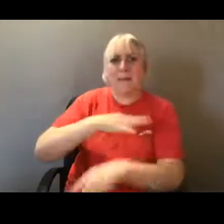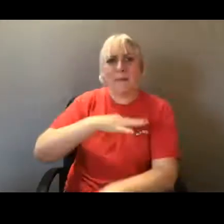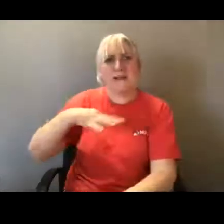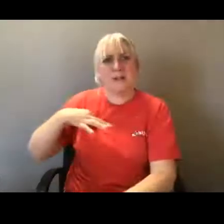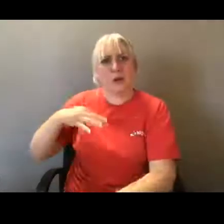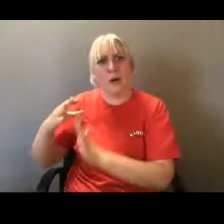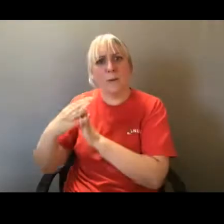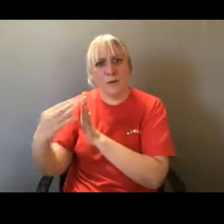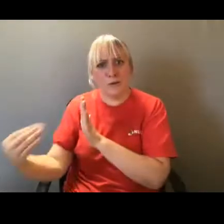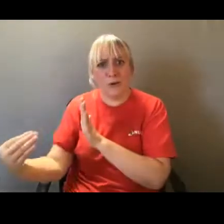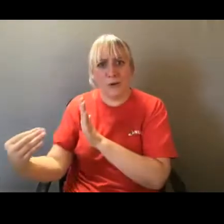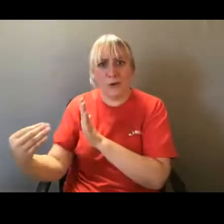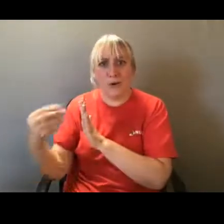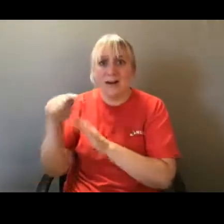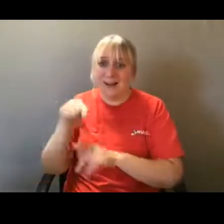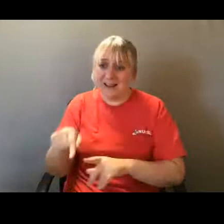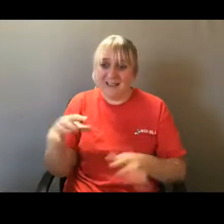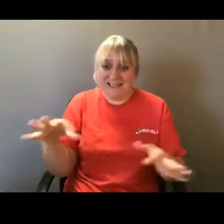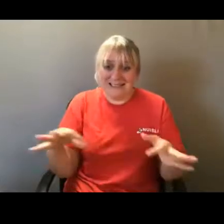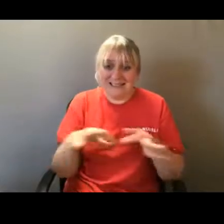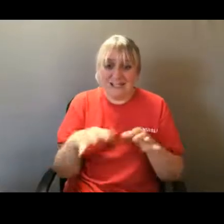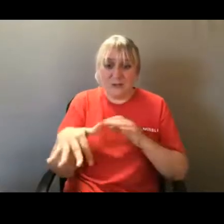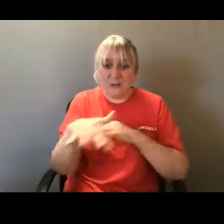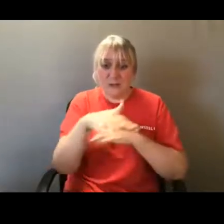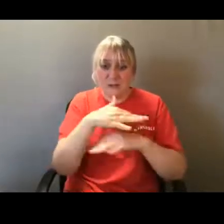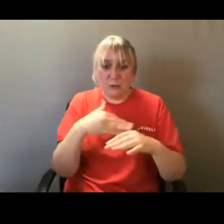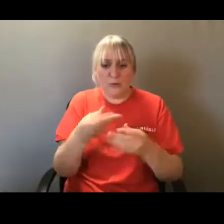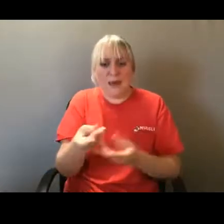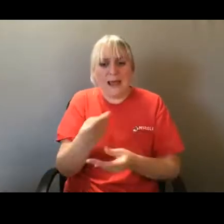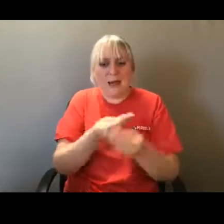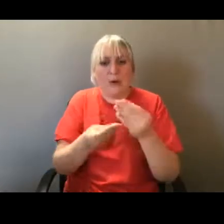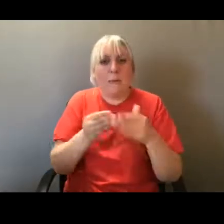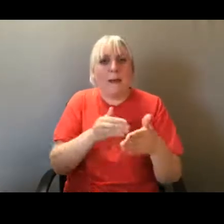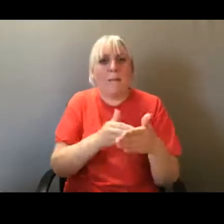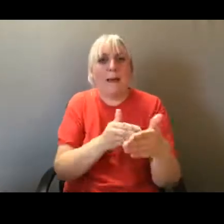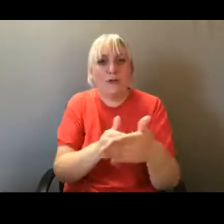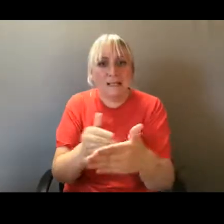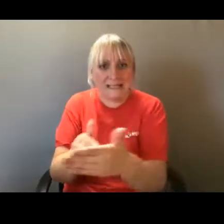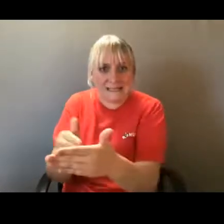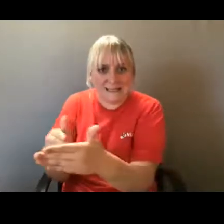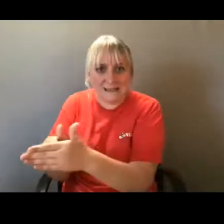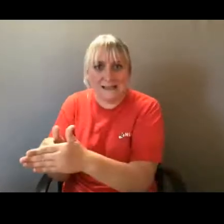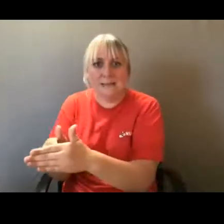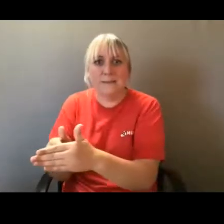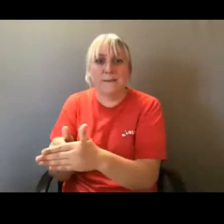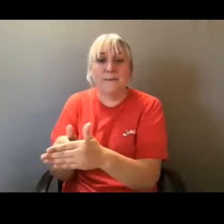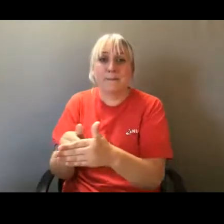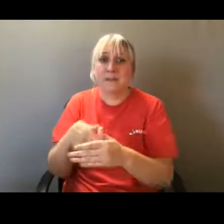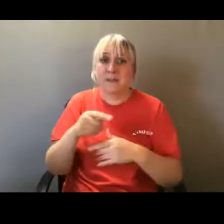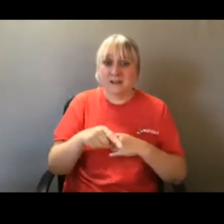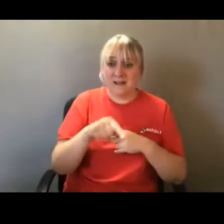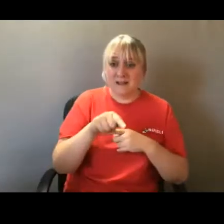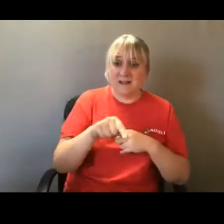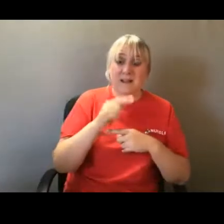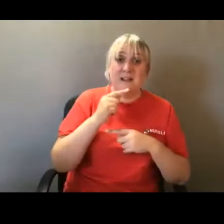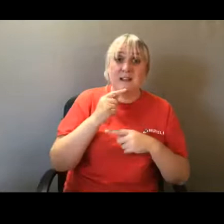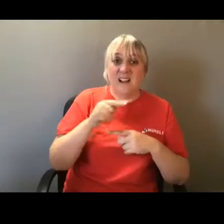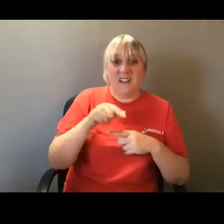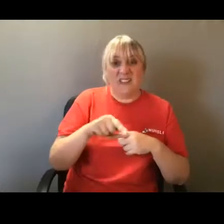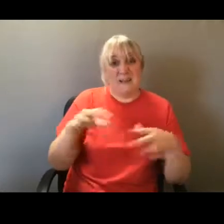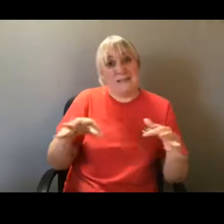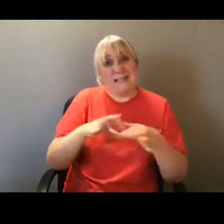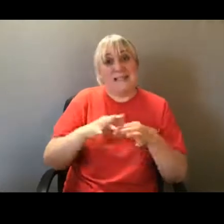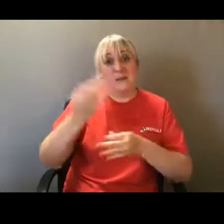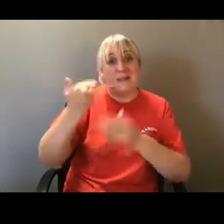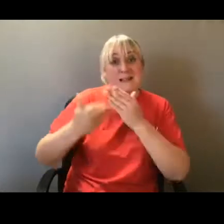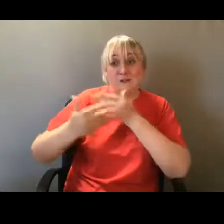the particular socio-economic barriers experienced by disabled people in the historical period when the social model was first